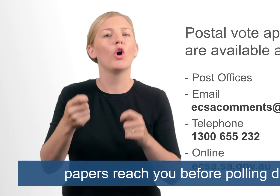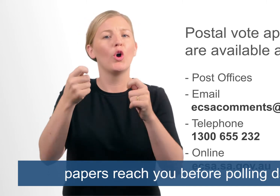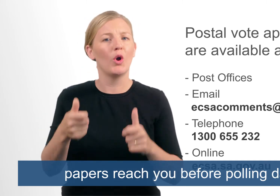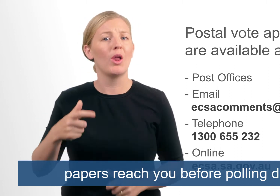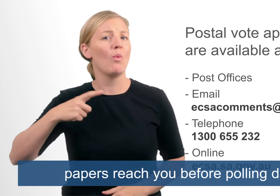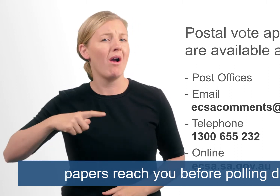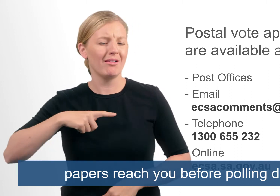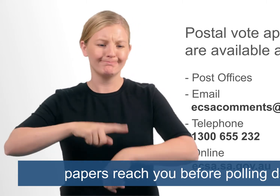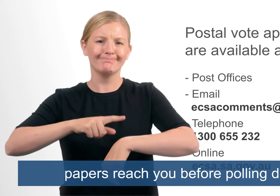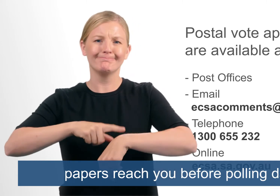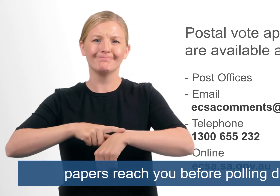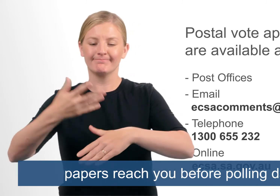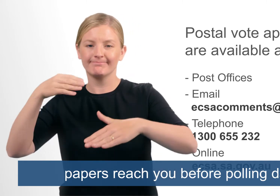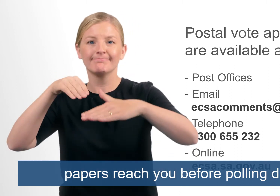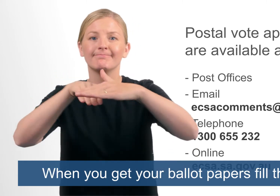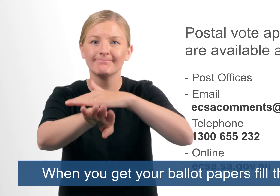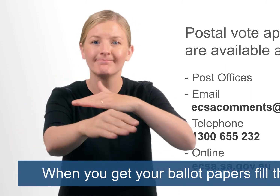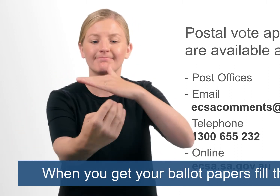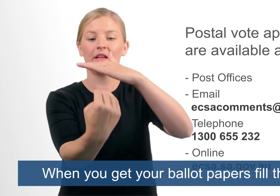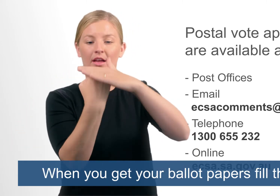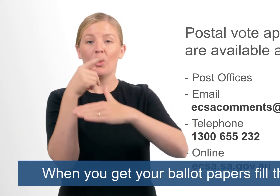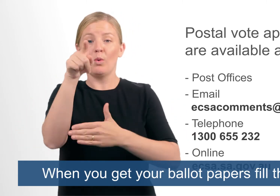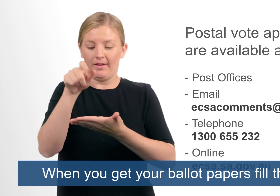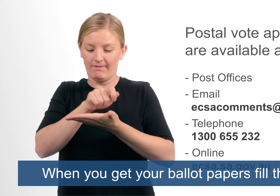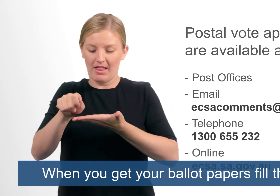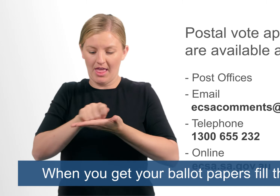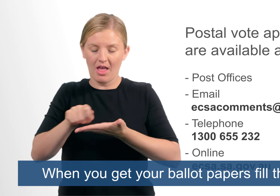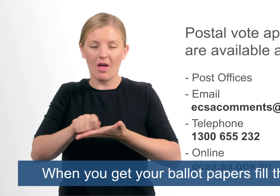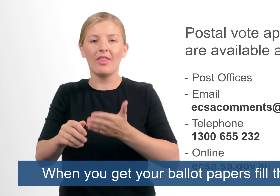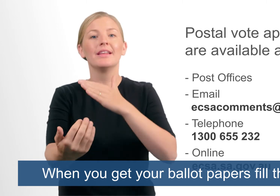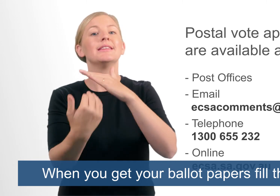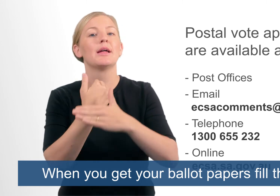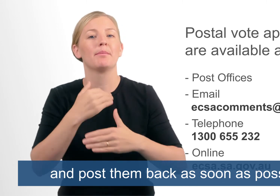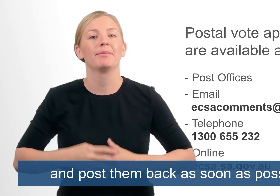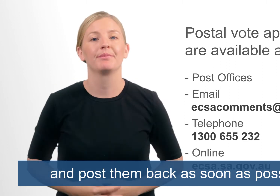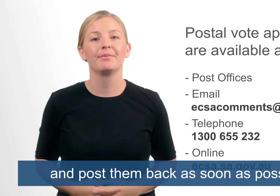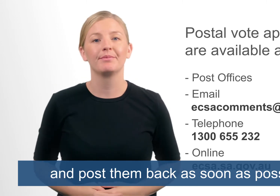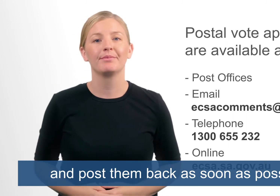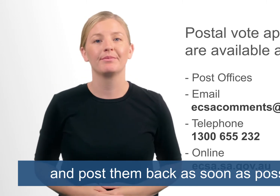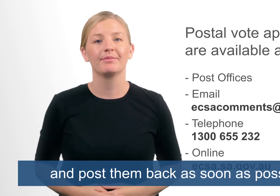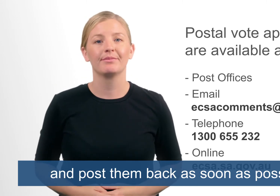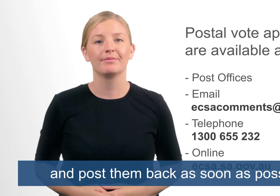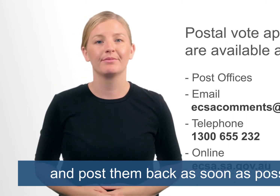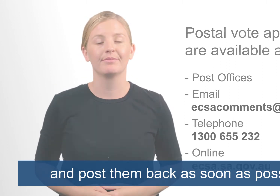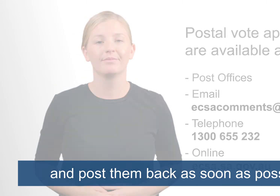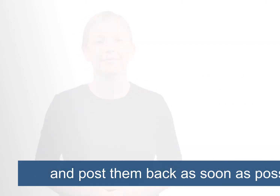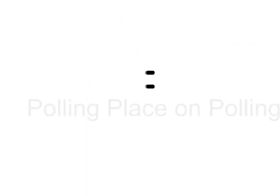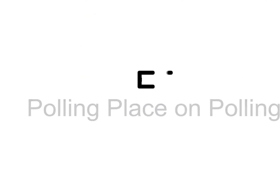you before polling day. When you get your ballot papers, fill them in and post them back as soon as possible.